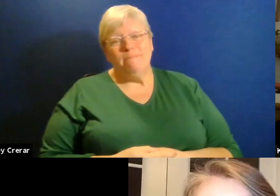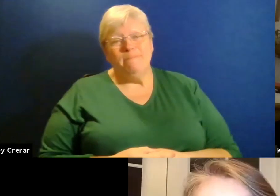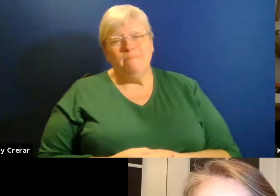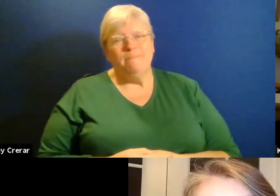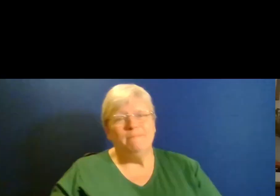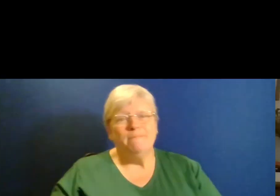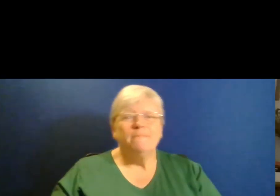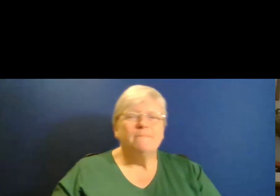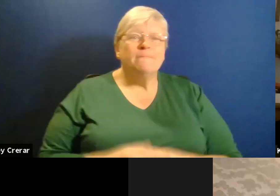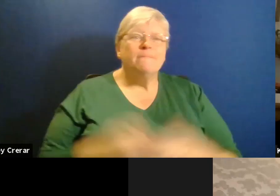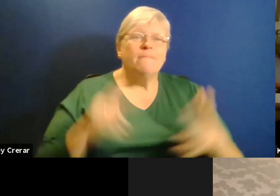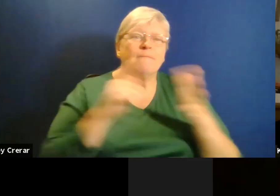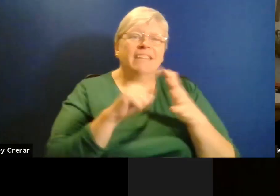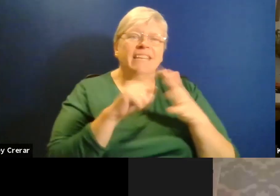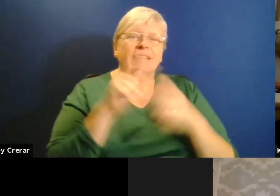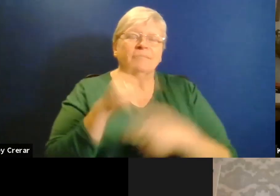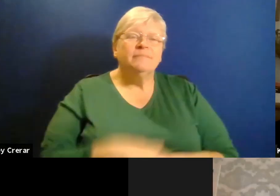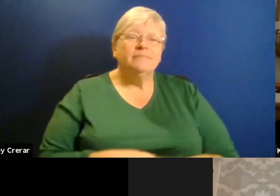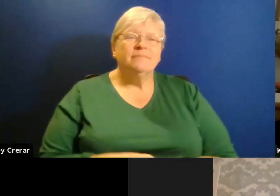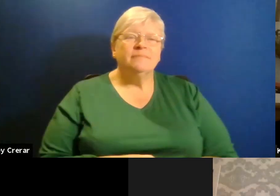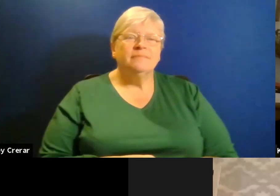Thank you. And then Ee?